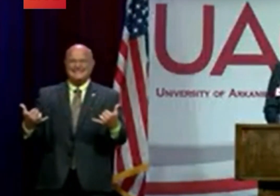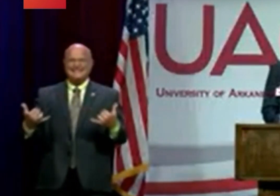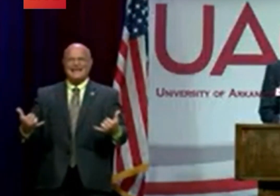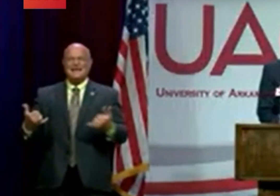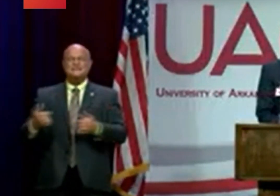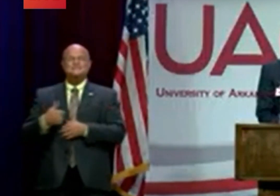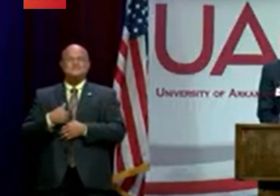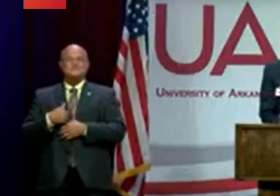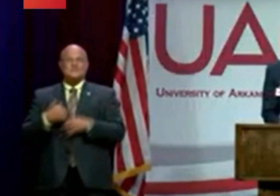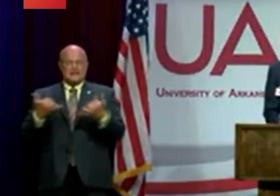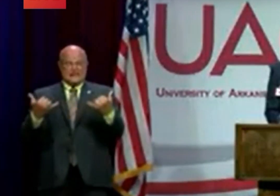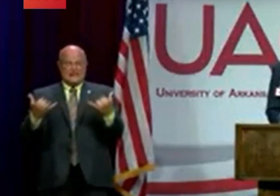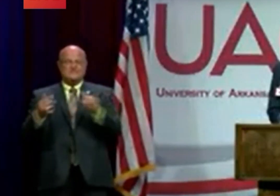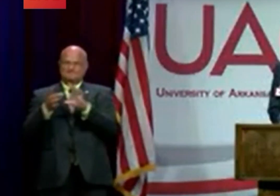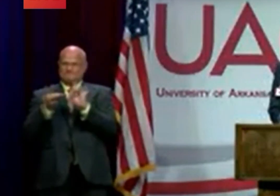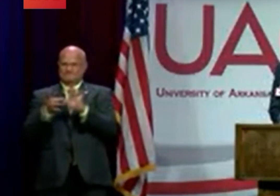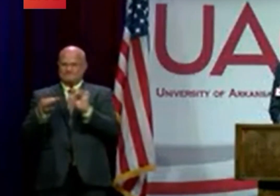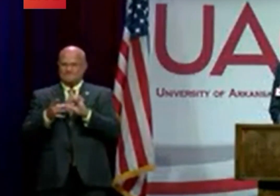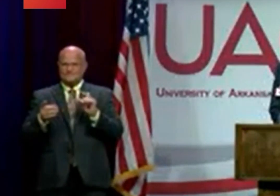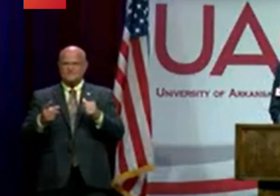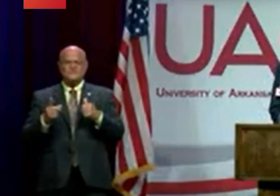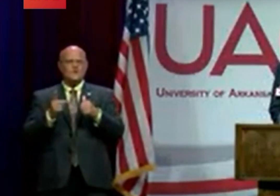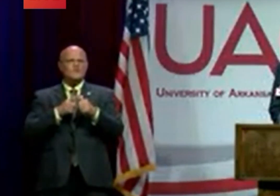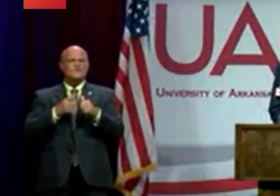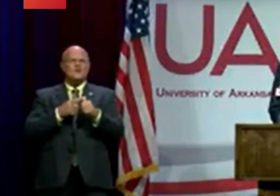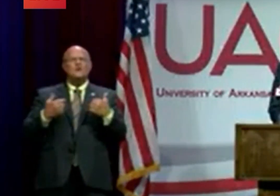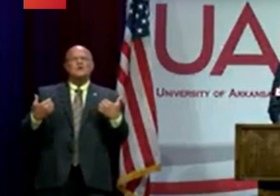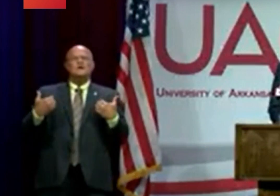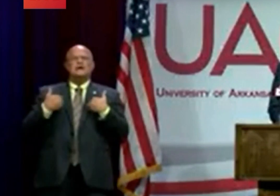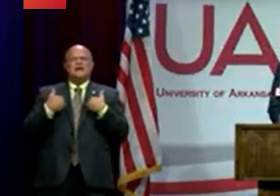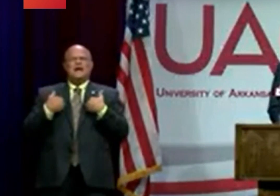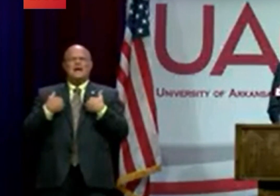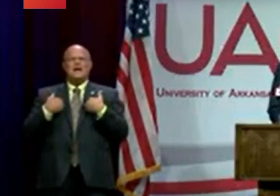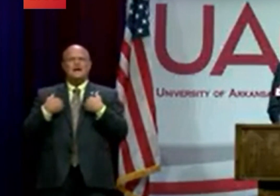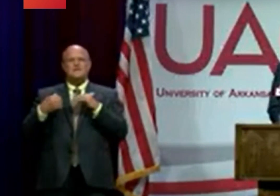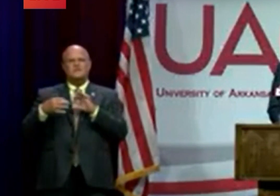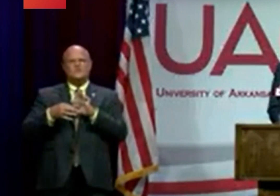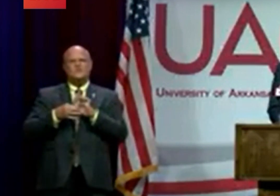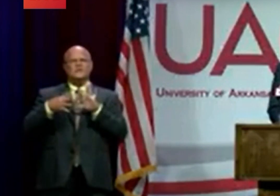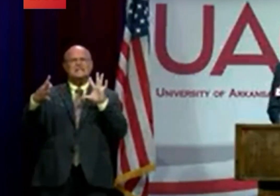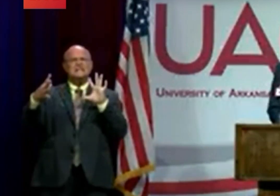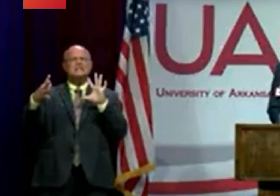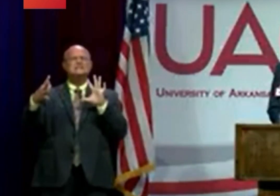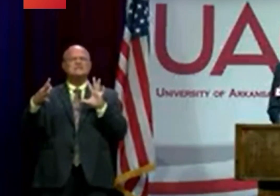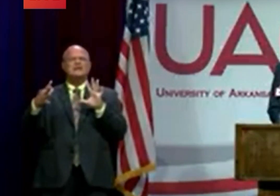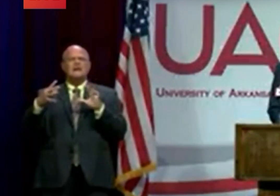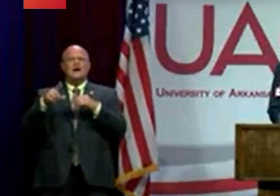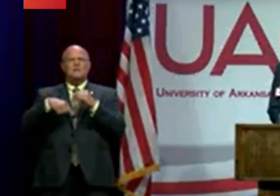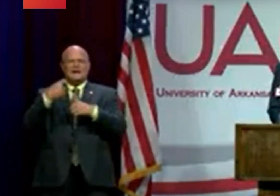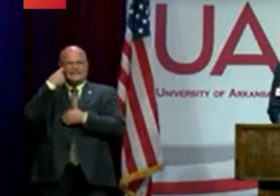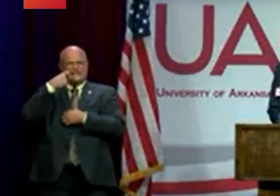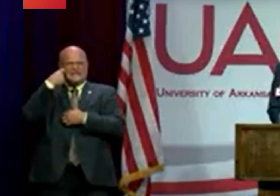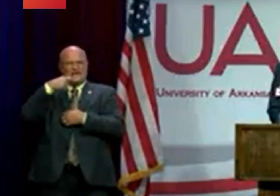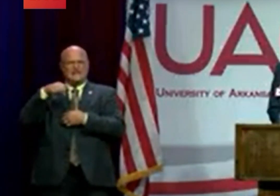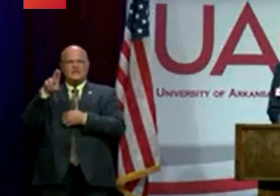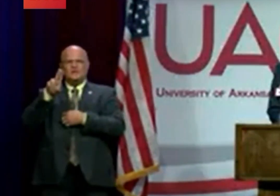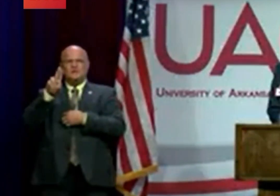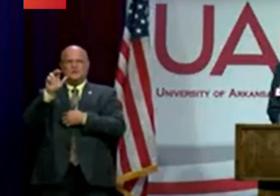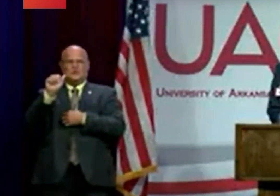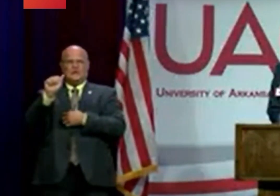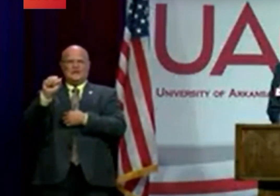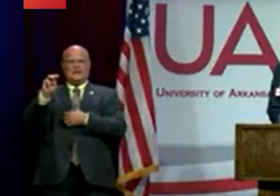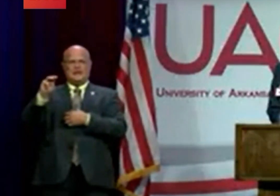couple of comments. First, there was some release yesterday, I believe it was, of the latest